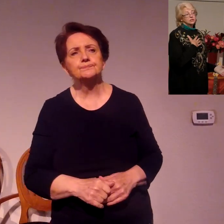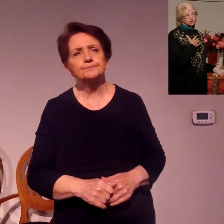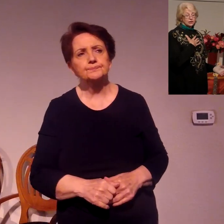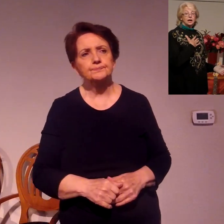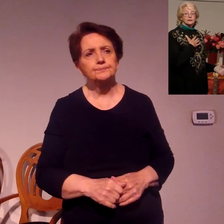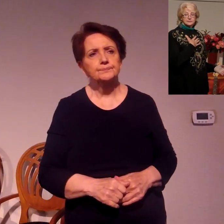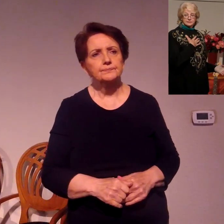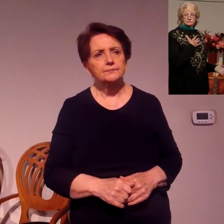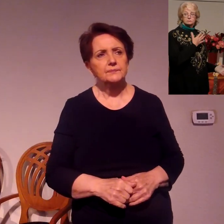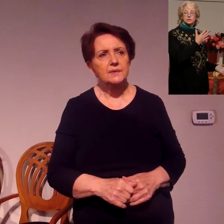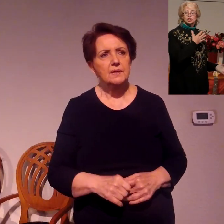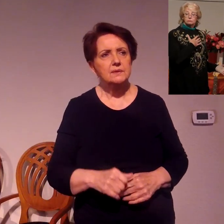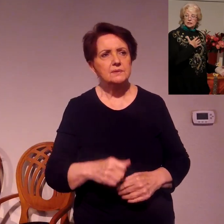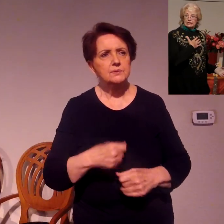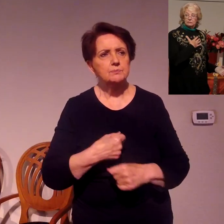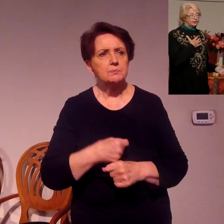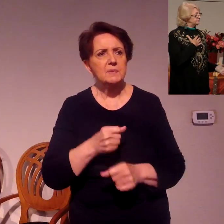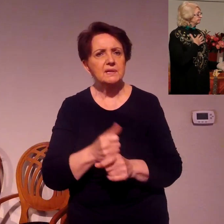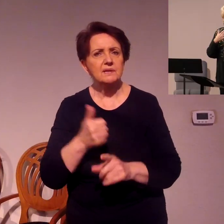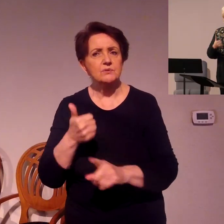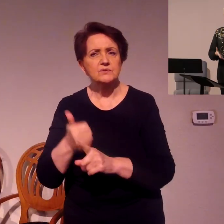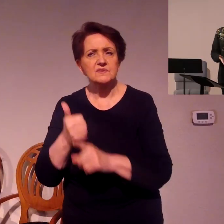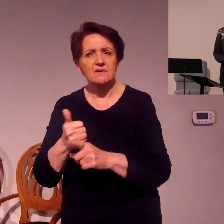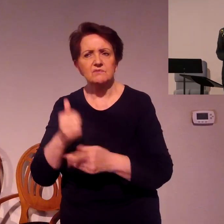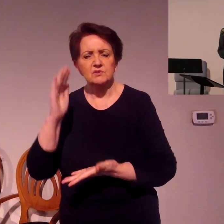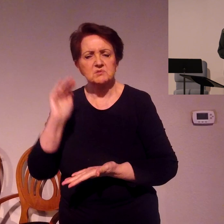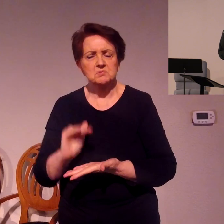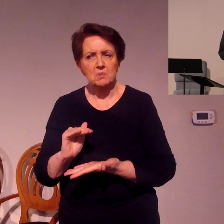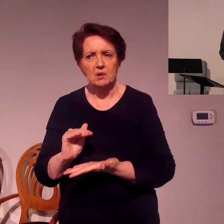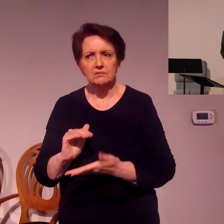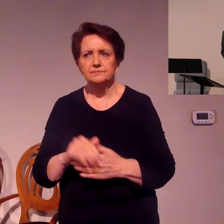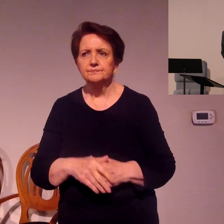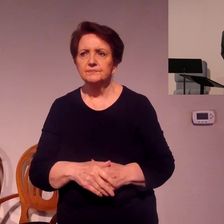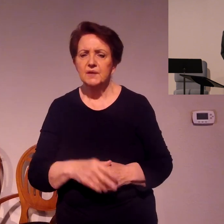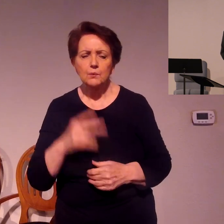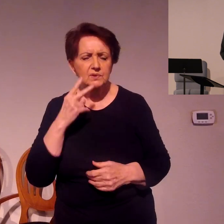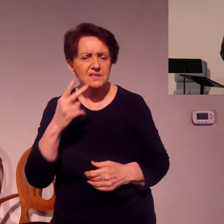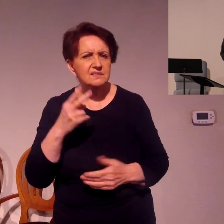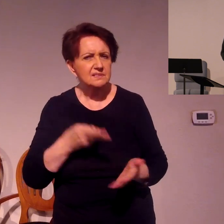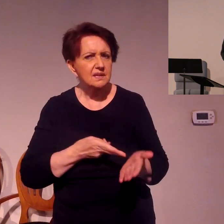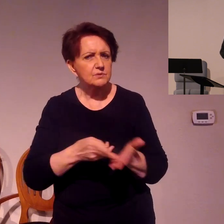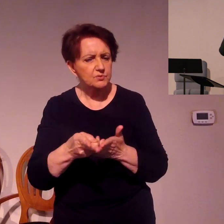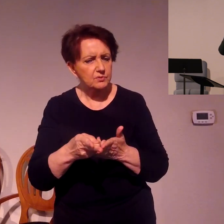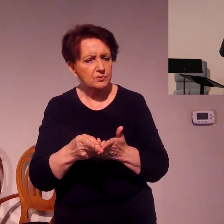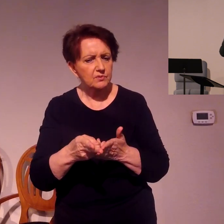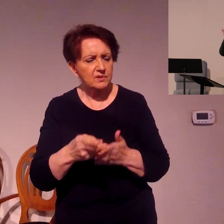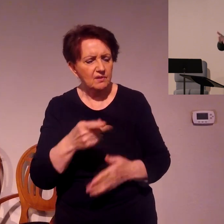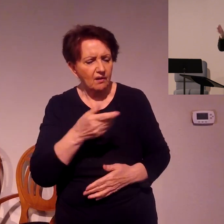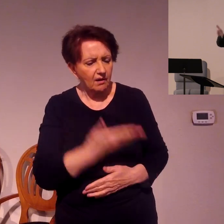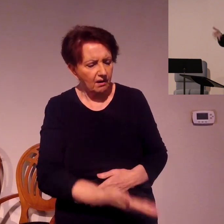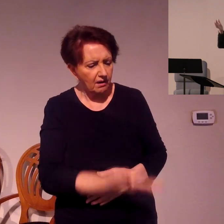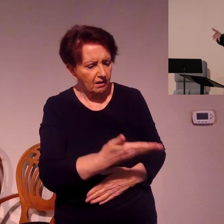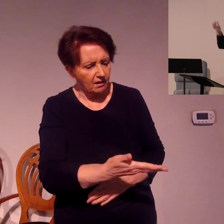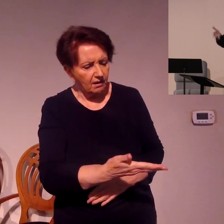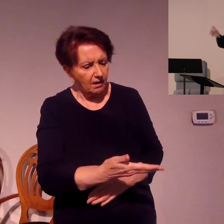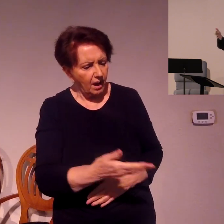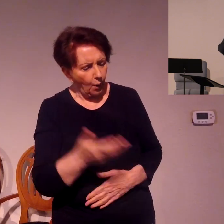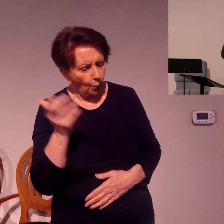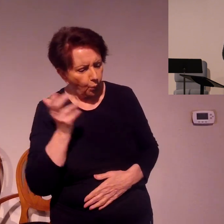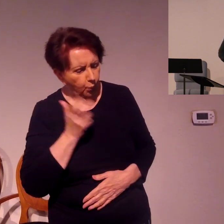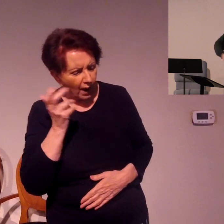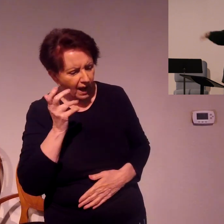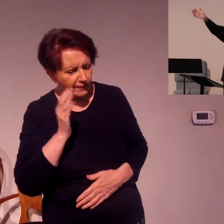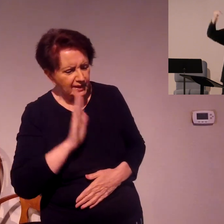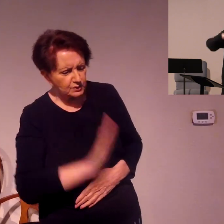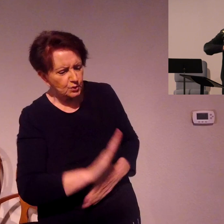it's diminishing us, diminishing me. But when I see that spiritual truth in my partner and I'm like, "Oh my God, this is so in your